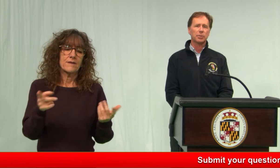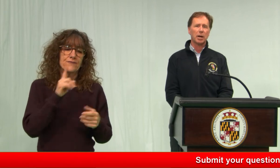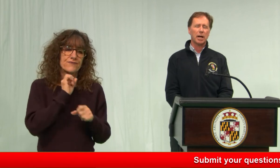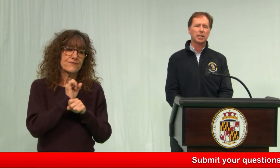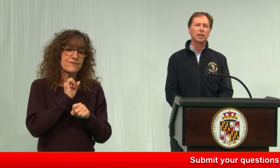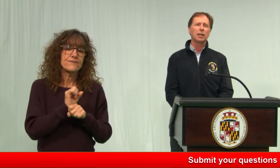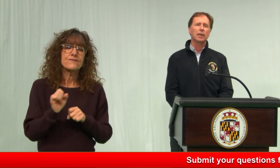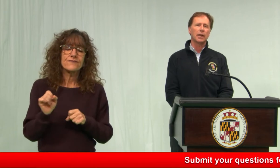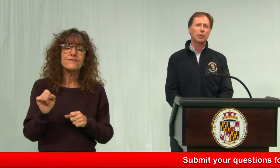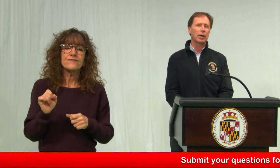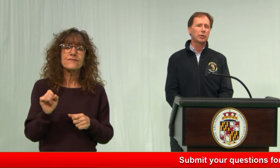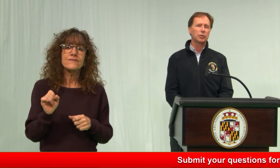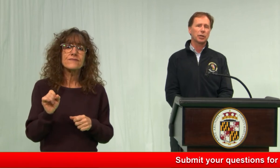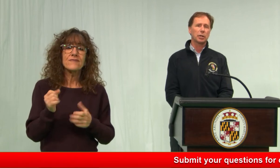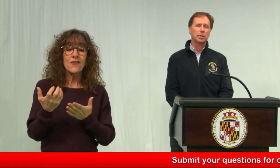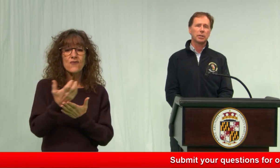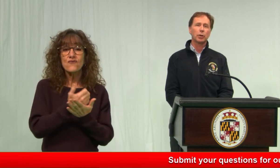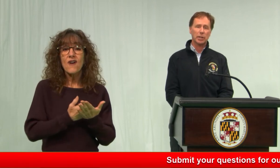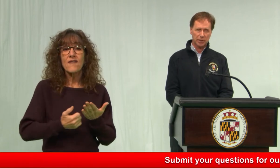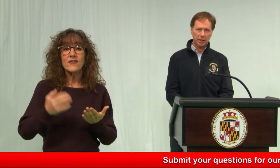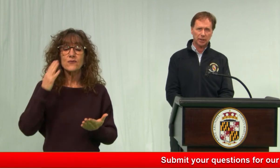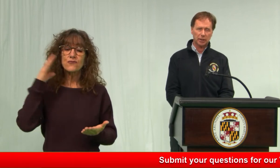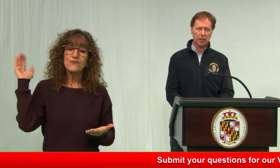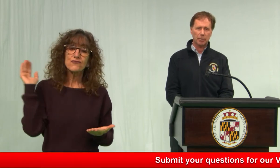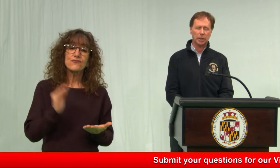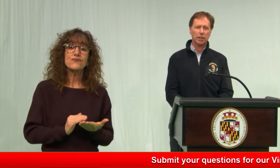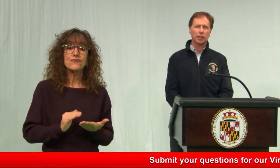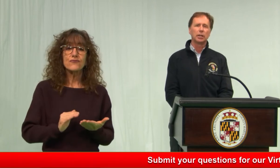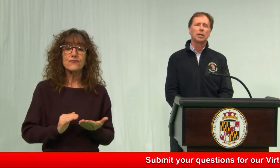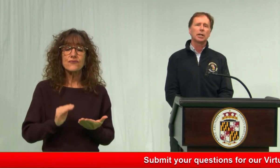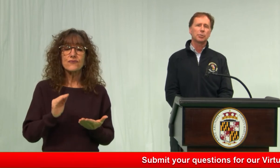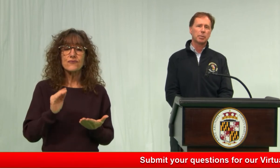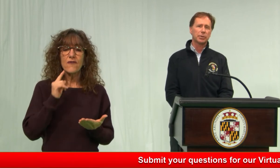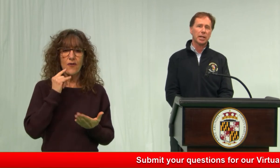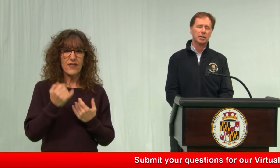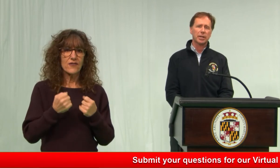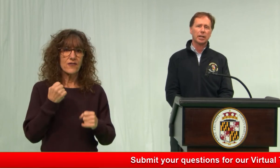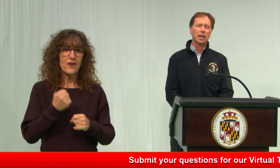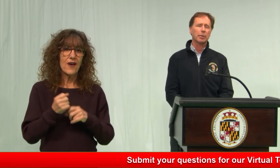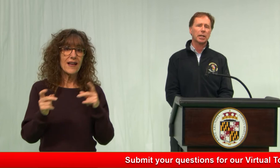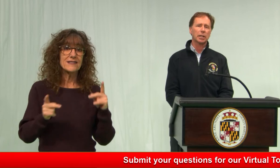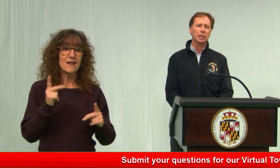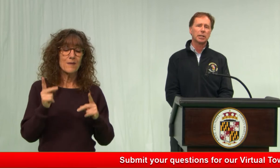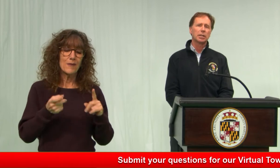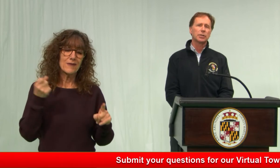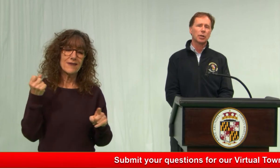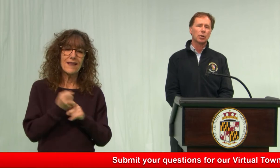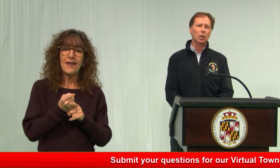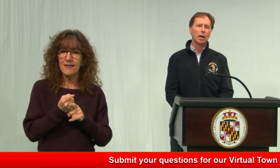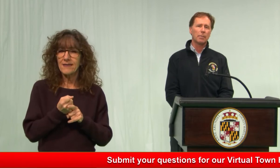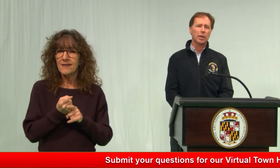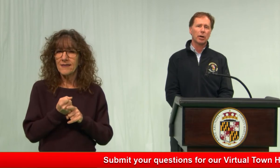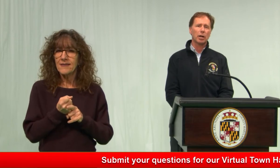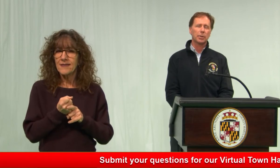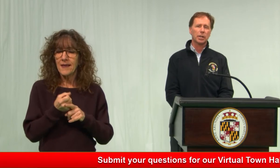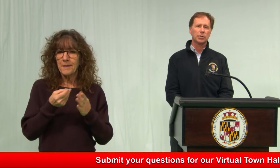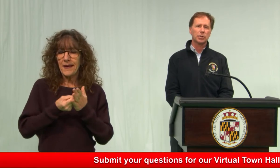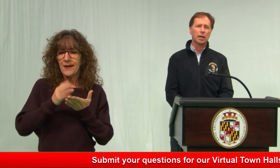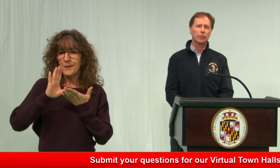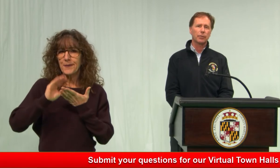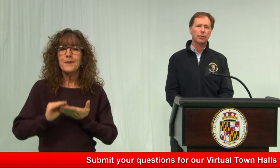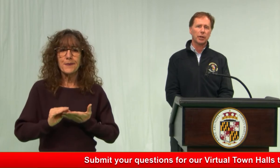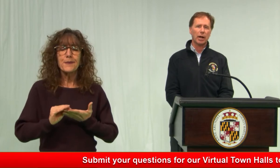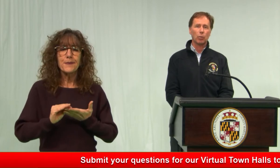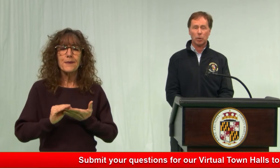in anybody's mind that revenues are going to be decreasing in the coming year as people take this economic hit. So they are helping